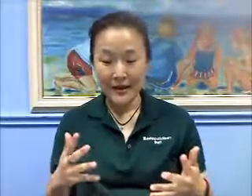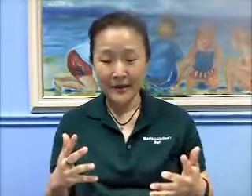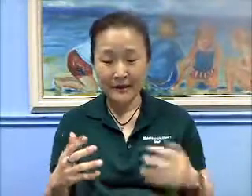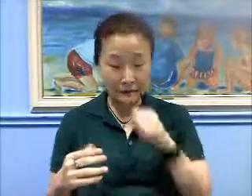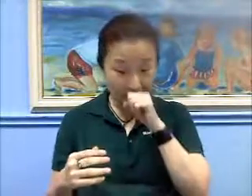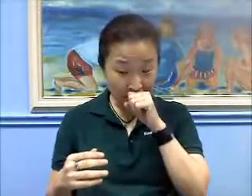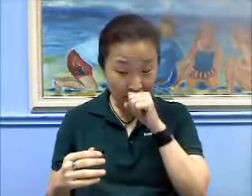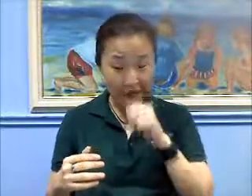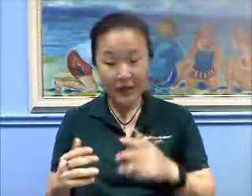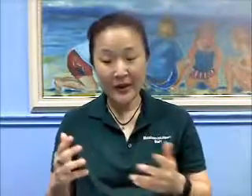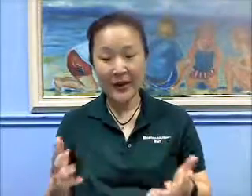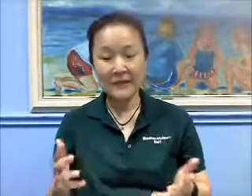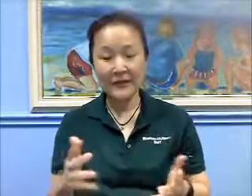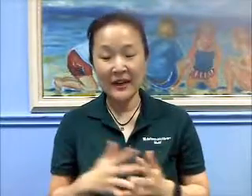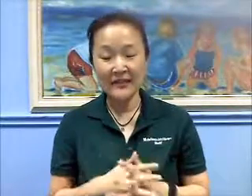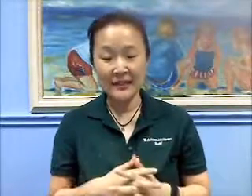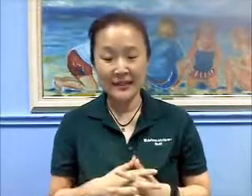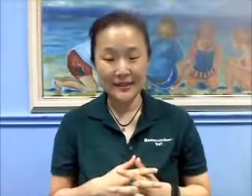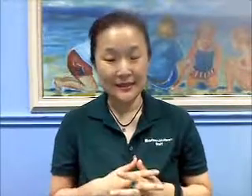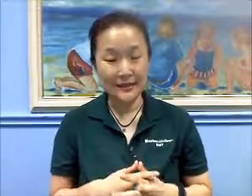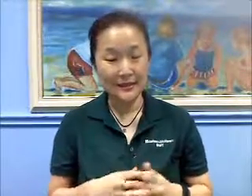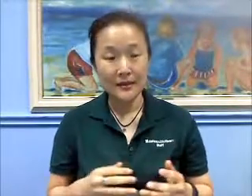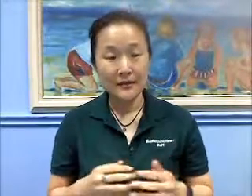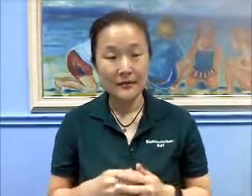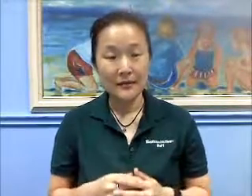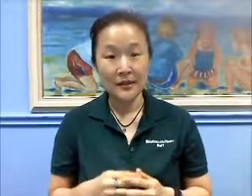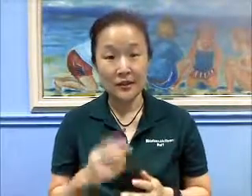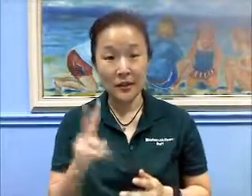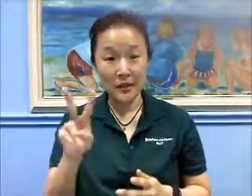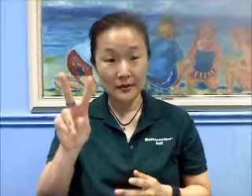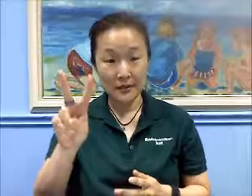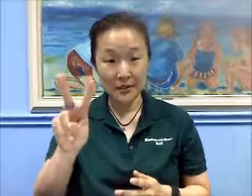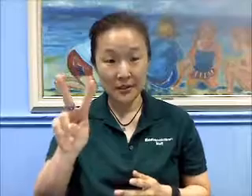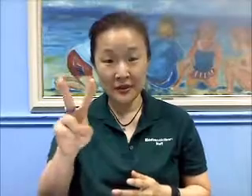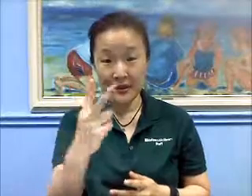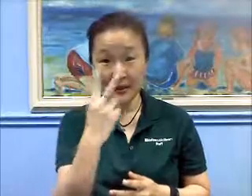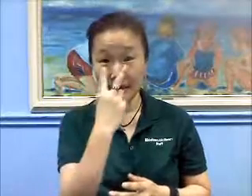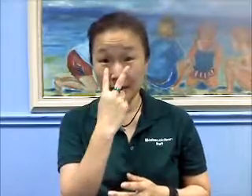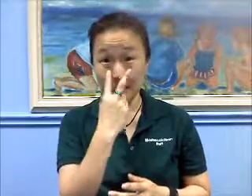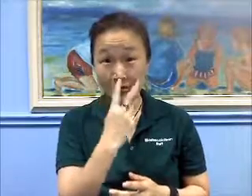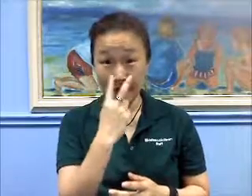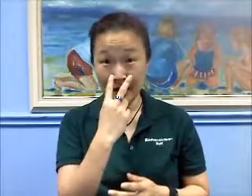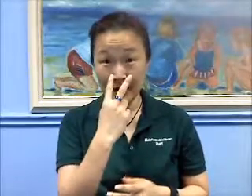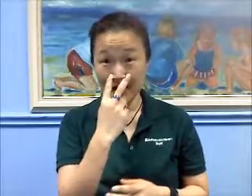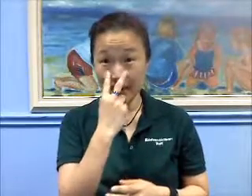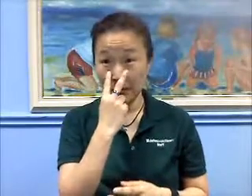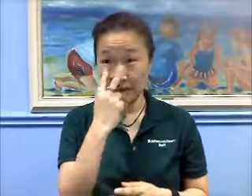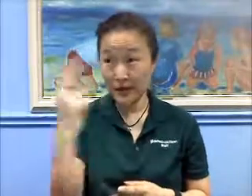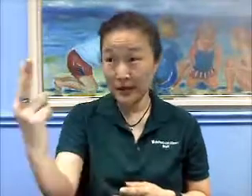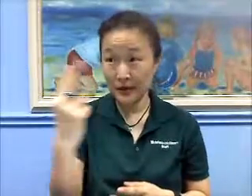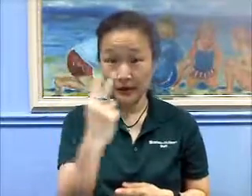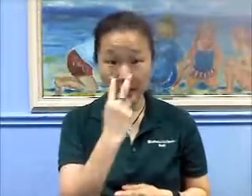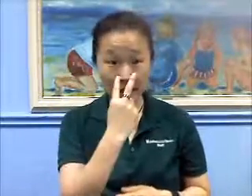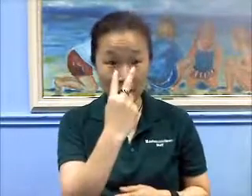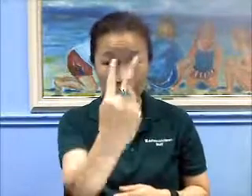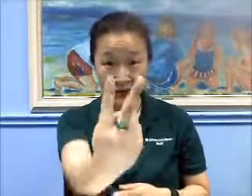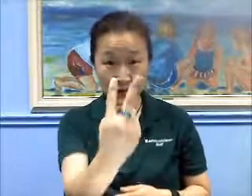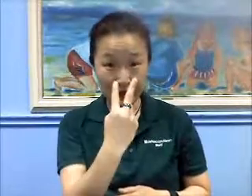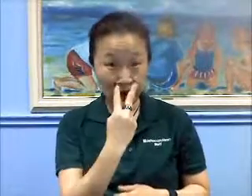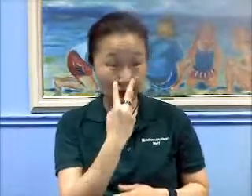then we have the 5 senses. So you can look. You take 2 hands like this with your eyes, and you look in whatever direction you're